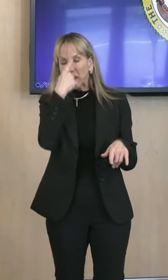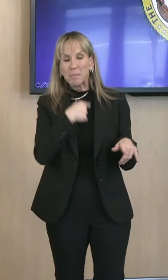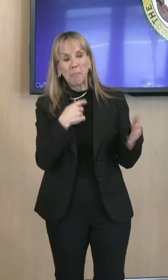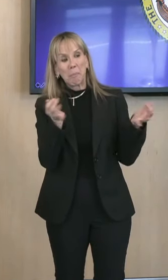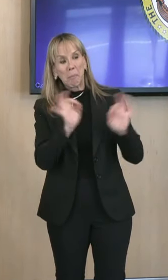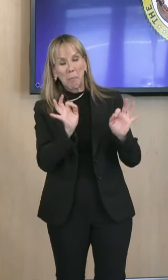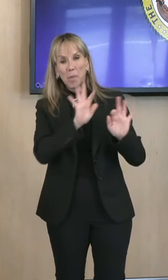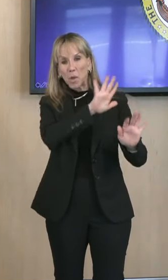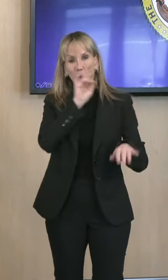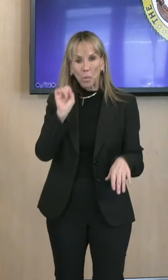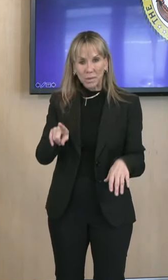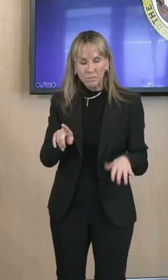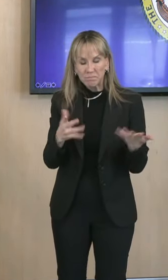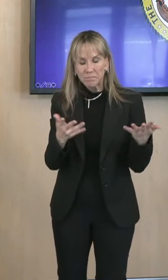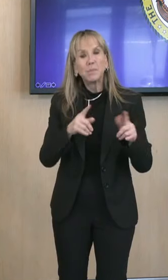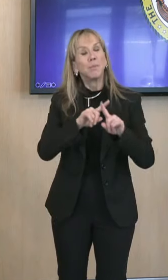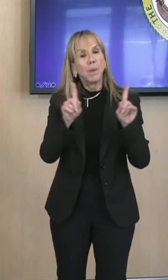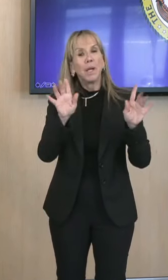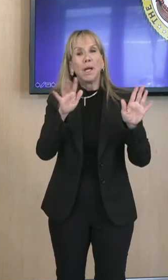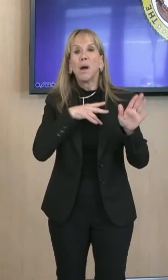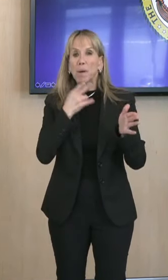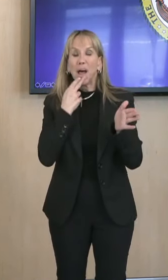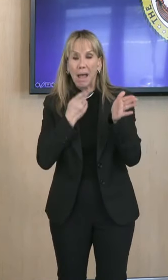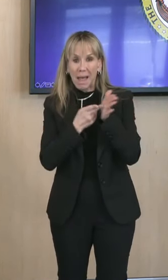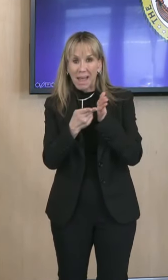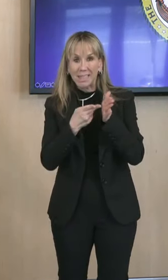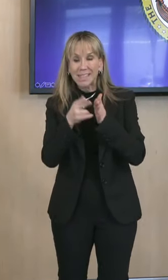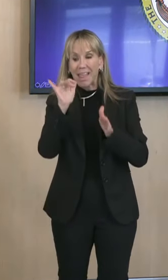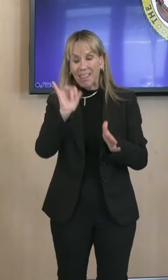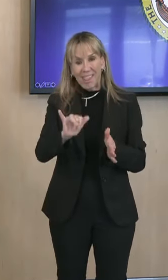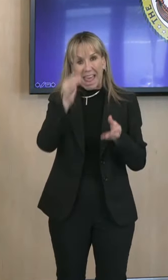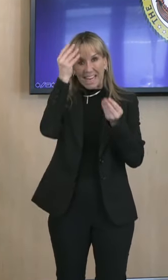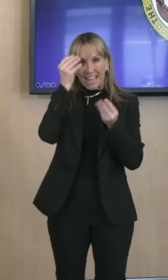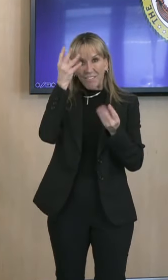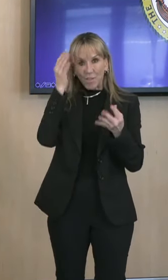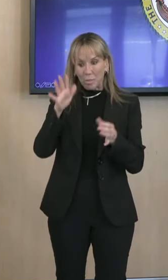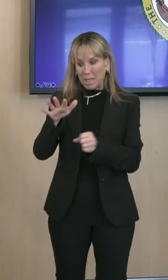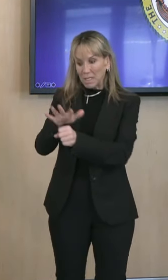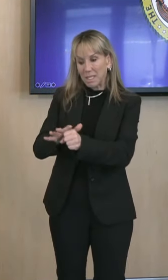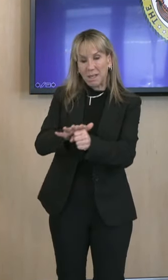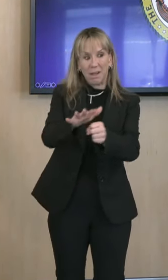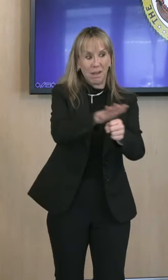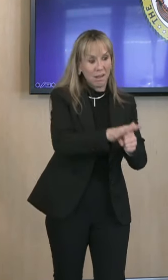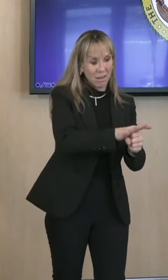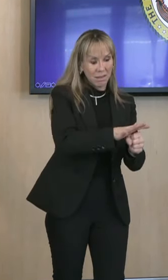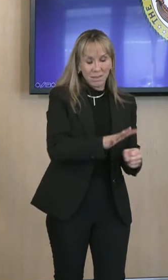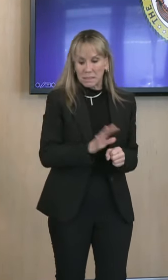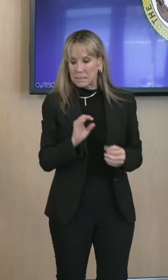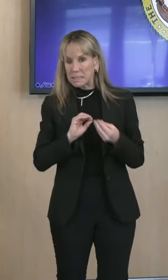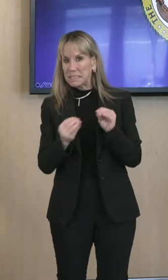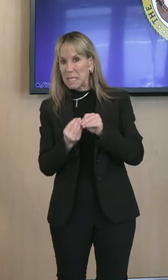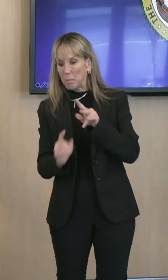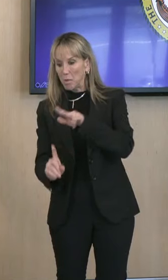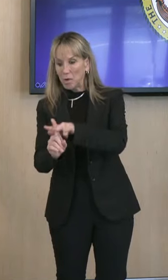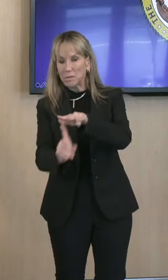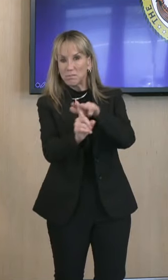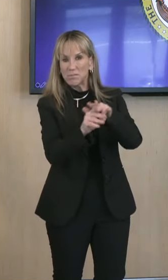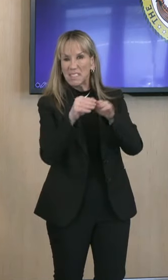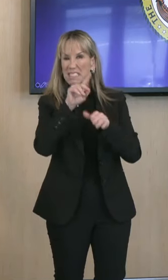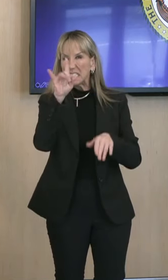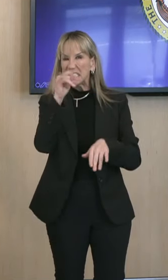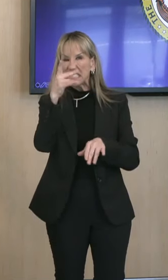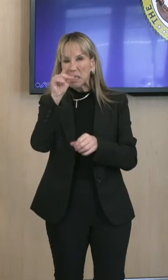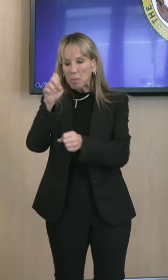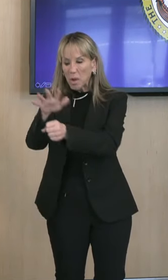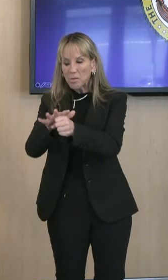I'm going to be honest. To me personally, that information does not mean very much. We are at a point